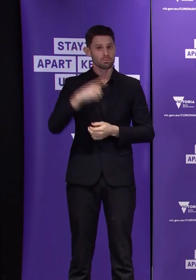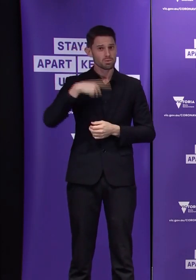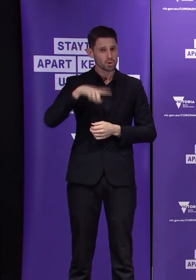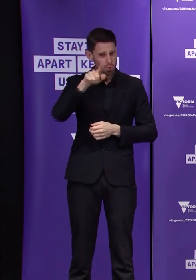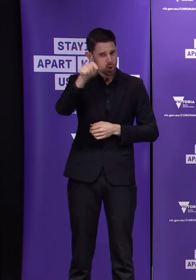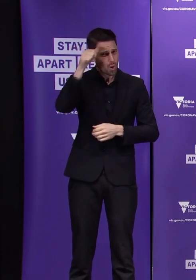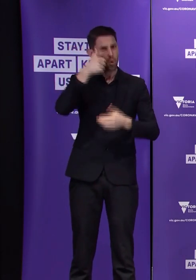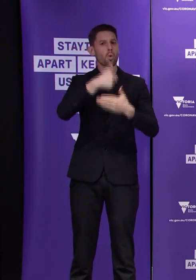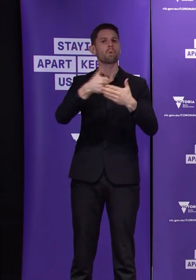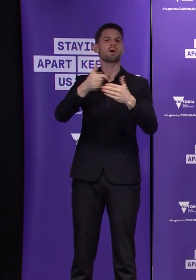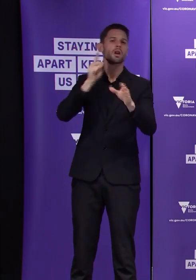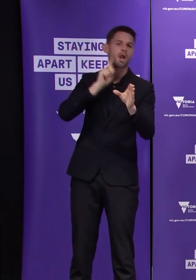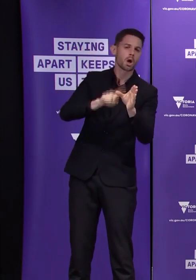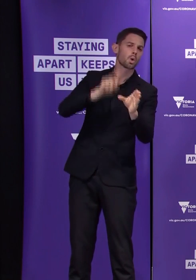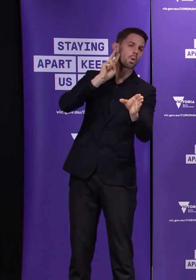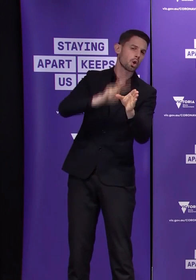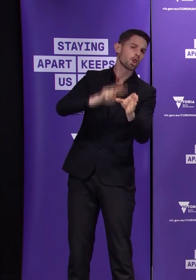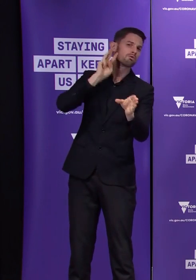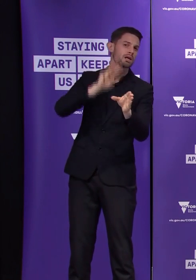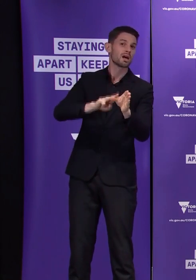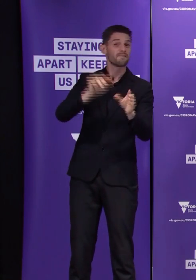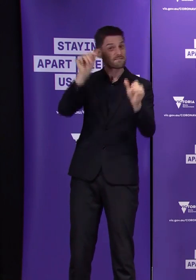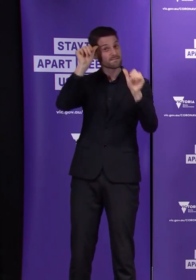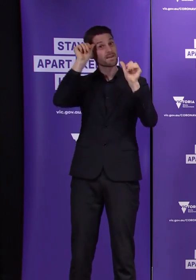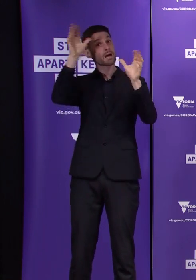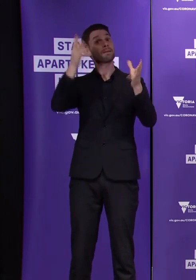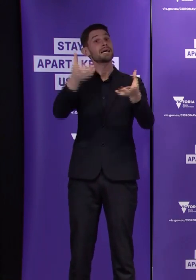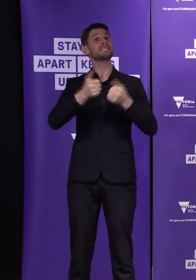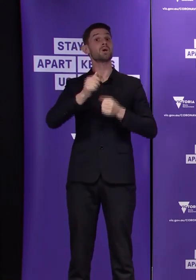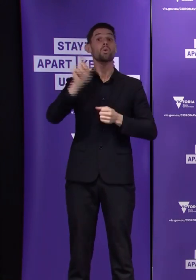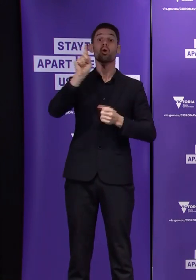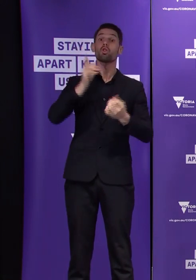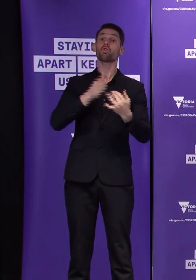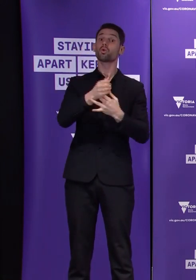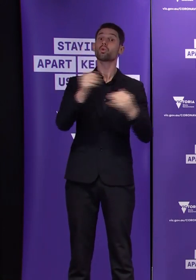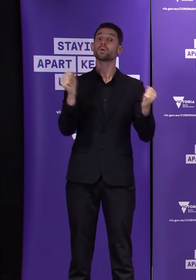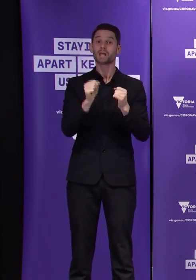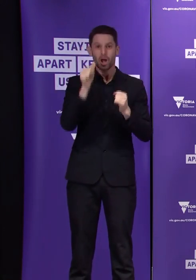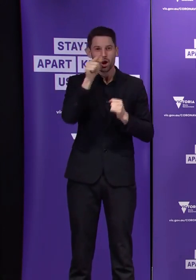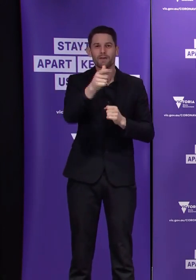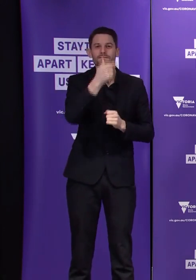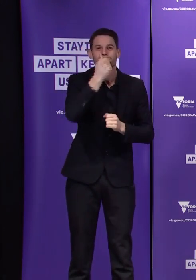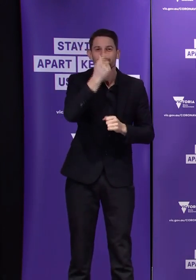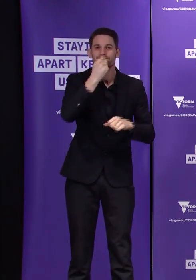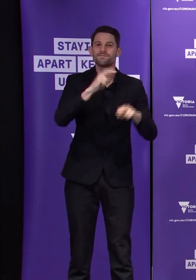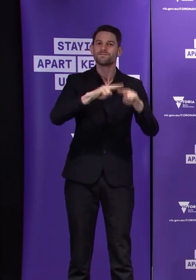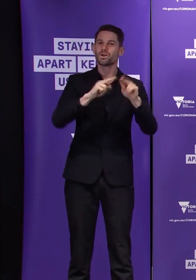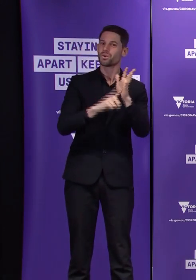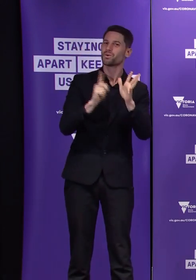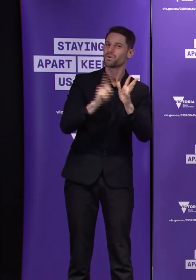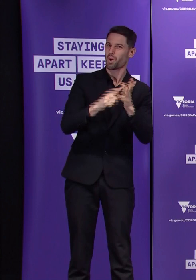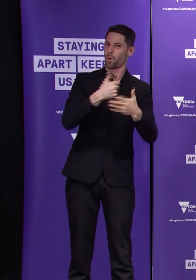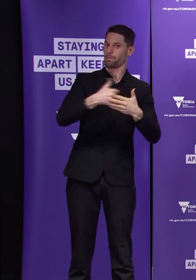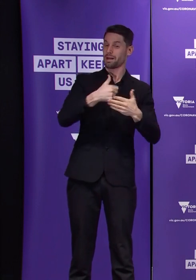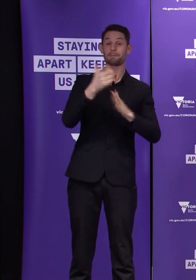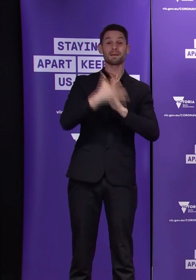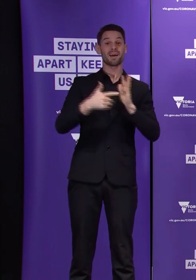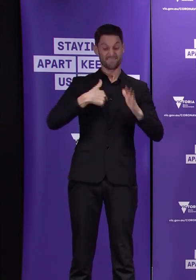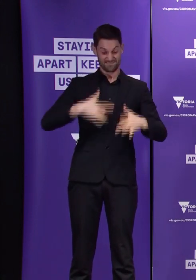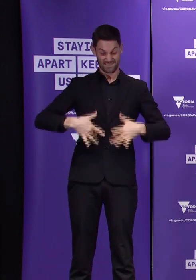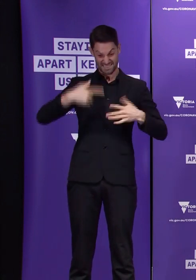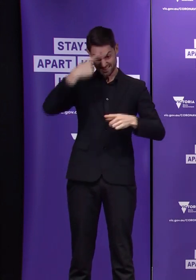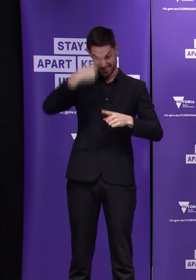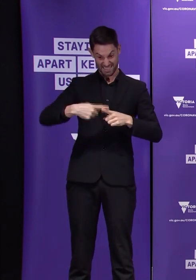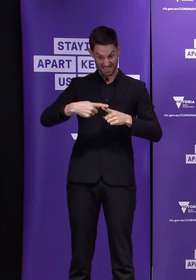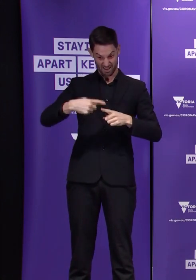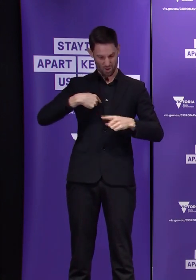even very mild symptoms, there's every chance that you've got this. So at the earliest